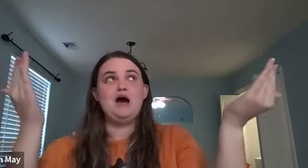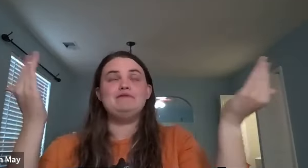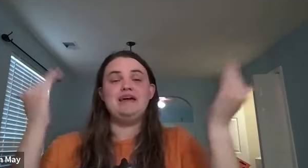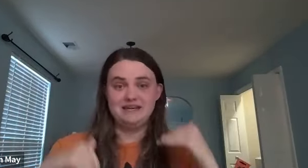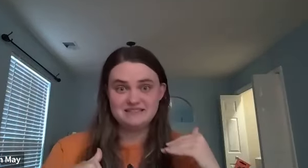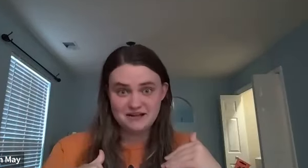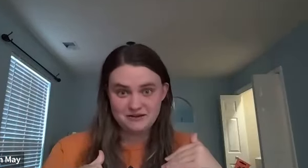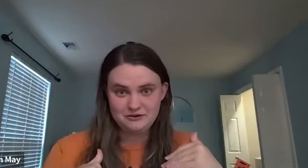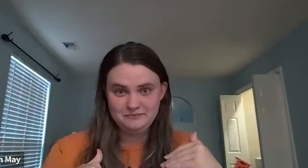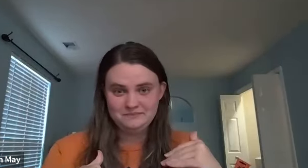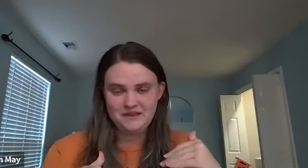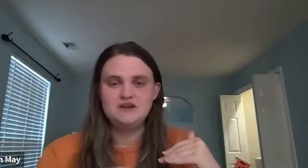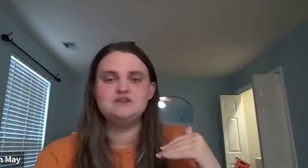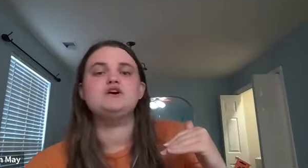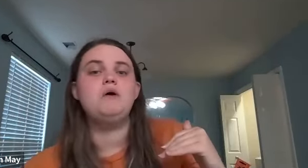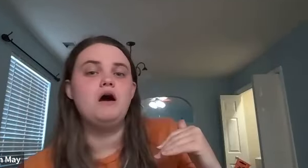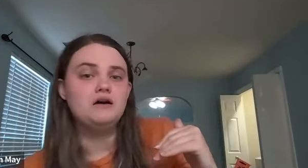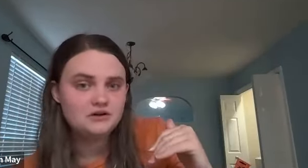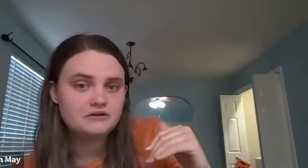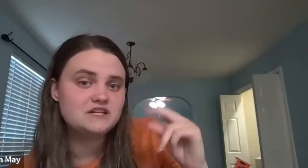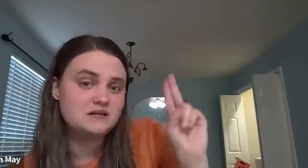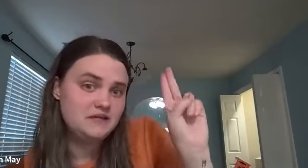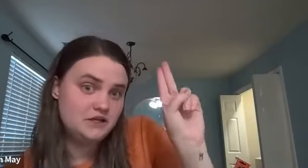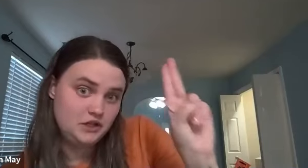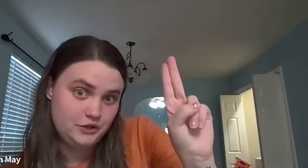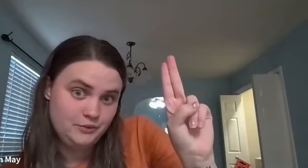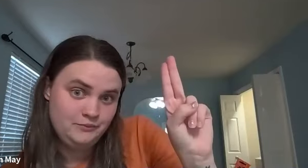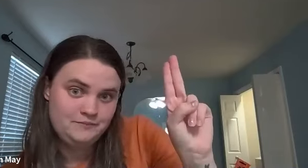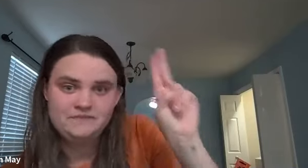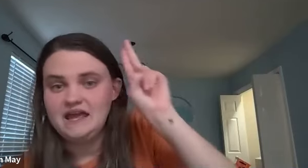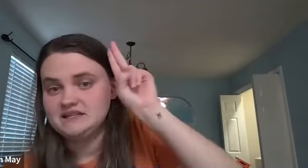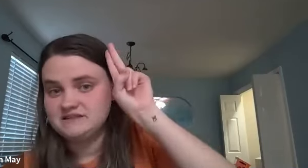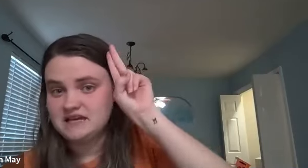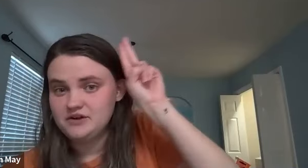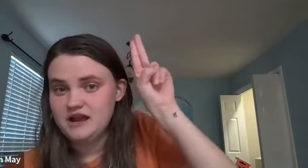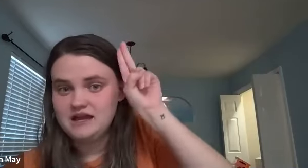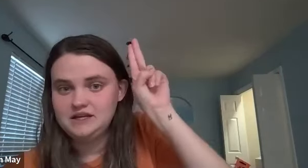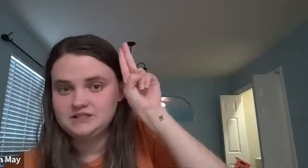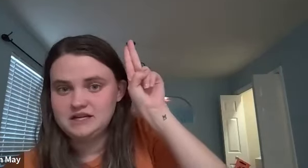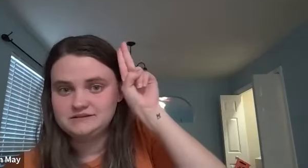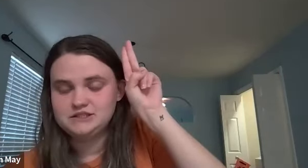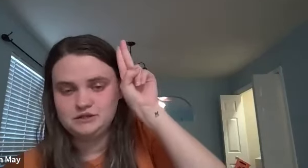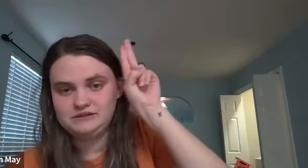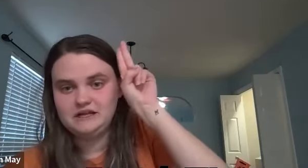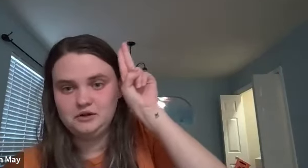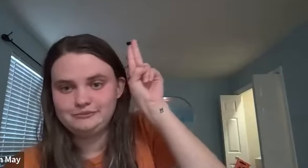have aunt and uncle. So uncle is going to be a U to the side of your head, and you just kind of circle it, uncle.